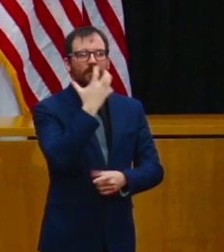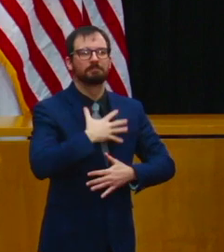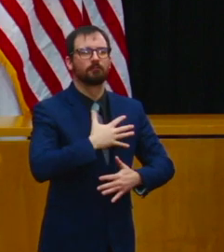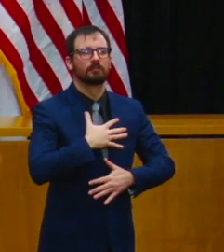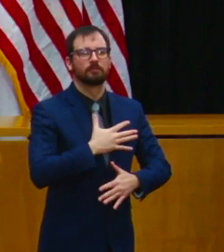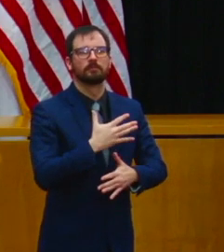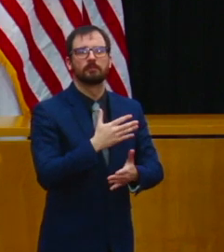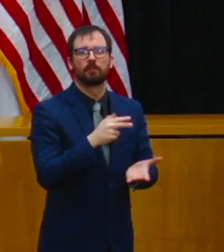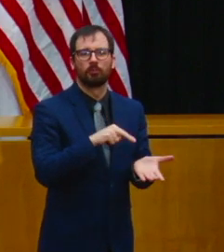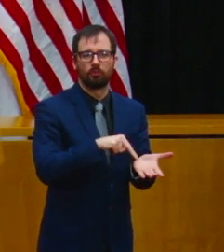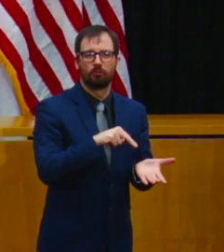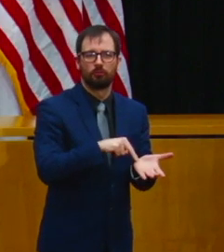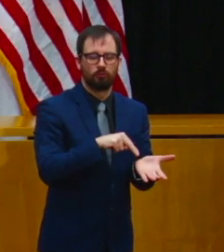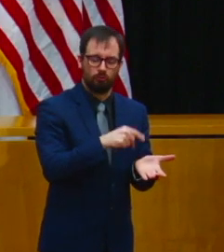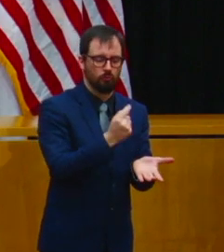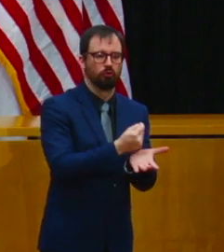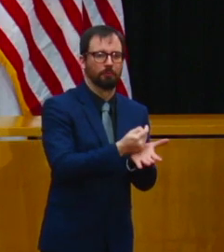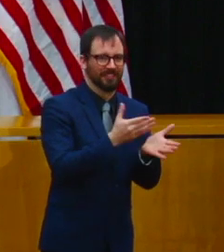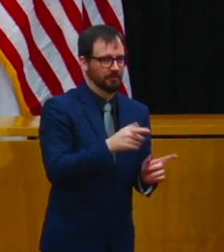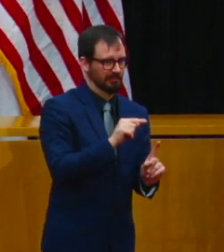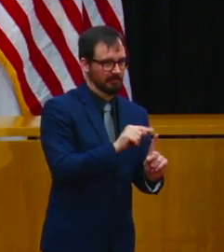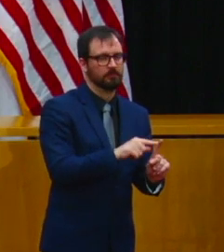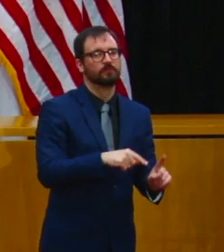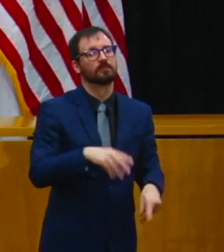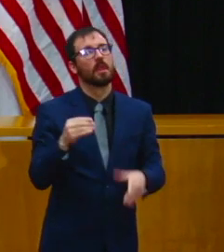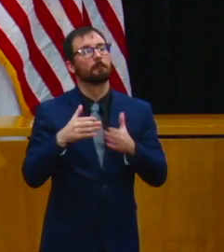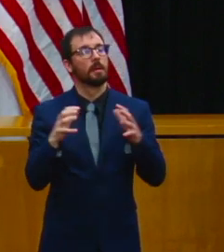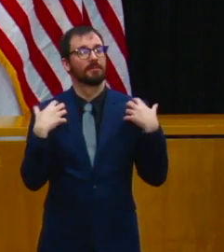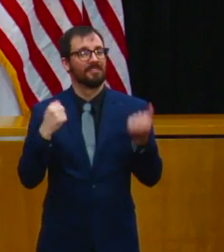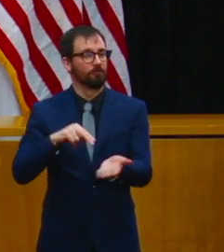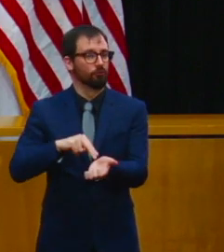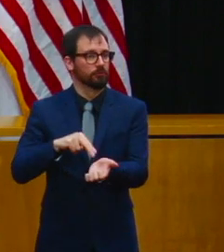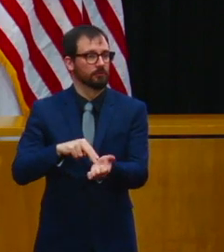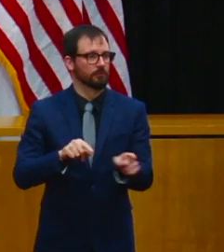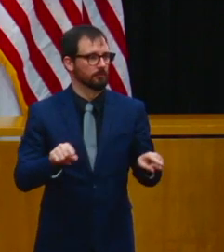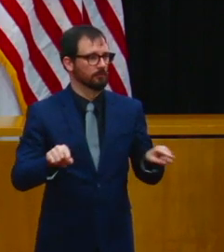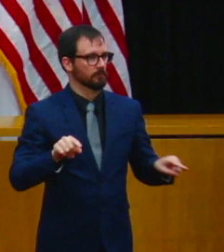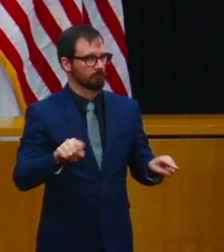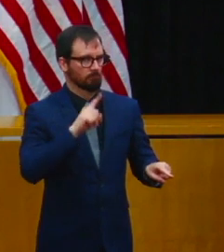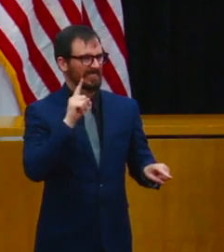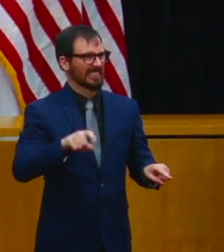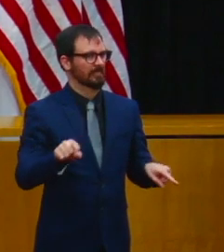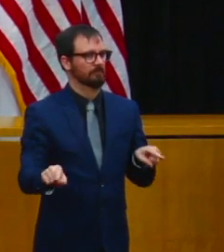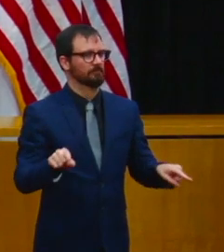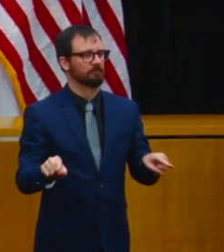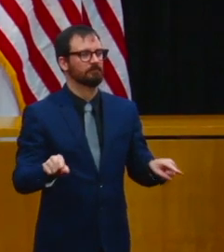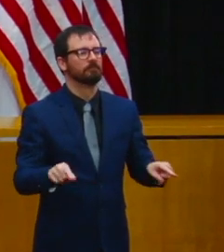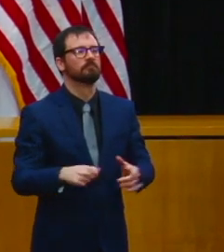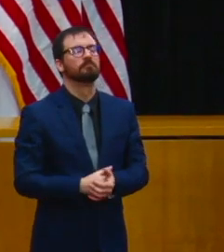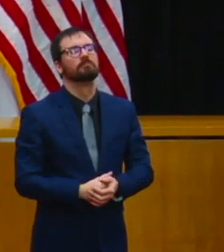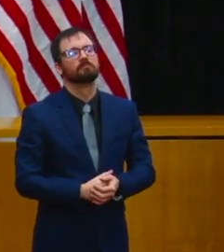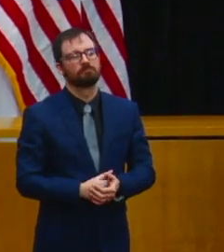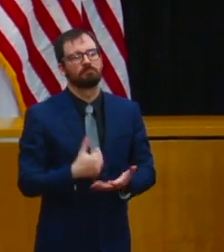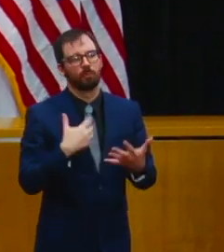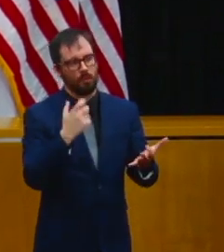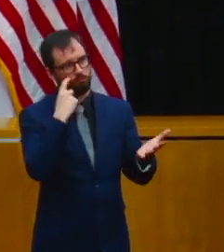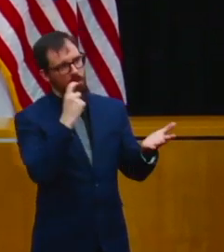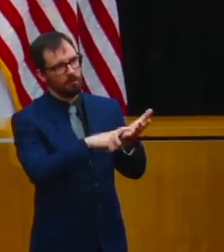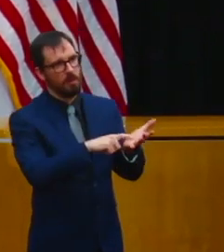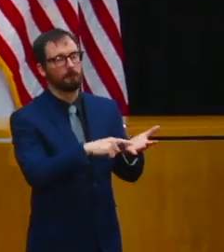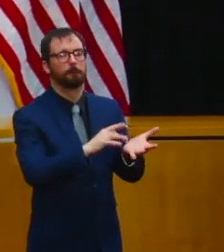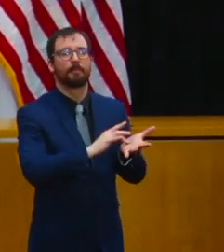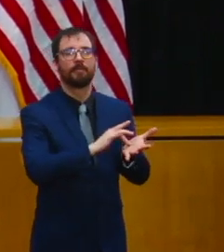We'd like to thank the Mass Medical Society for agreeing to be our matchmaker for all of these healthcare professionals. Thank you.